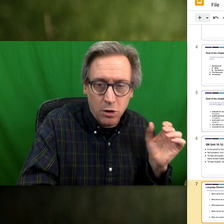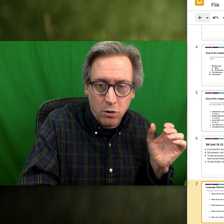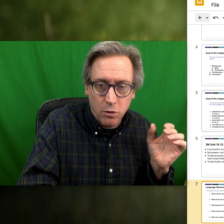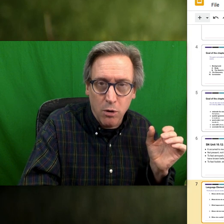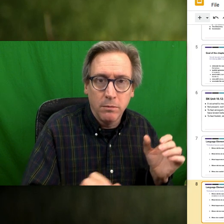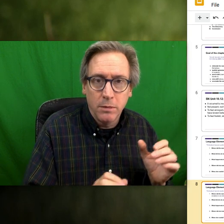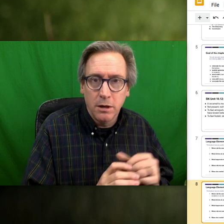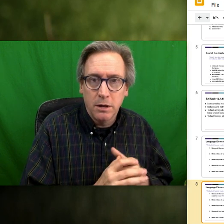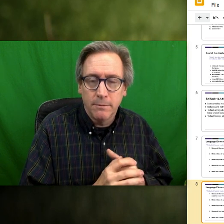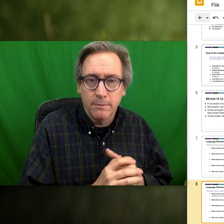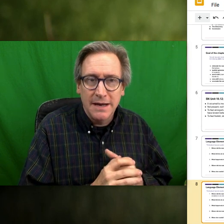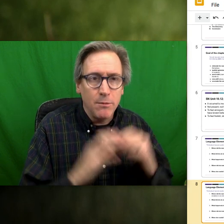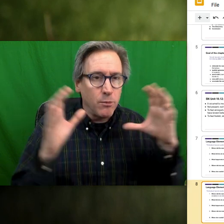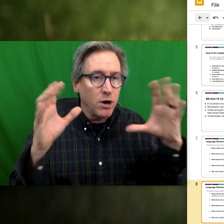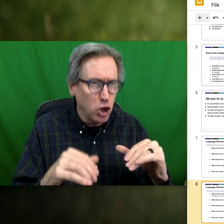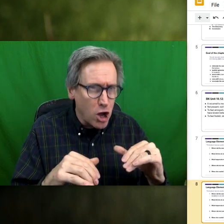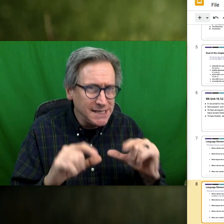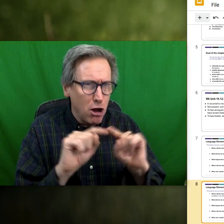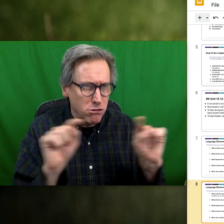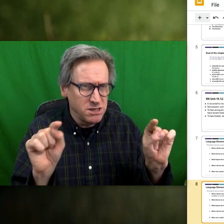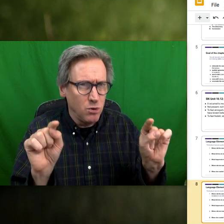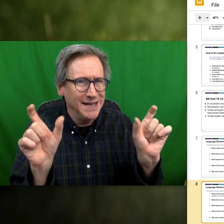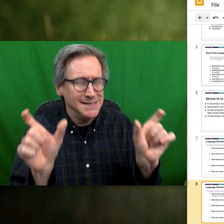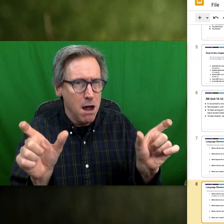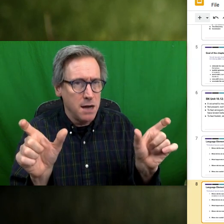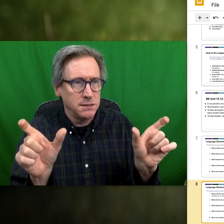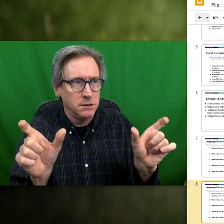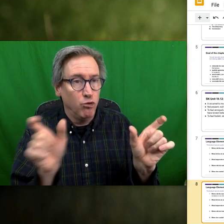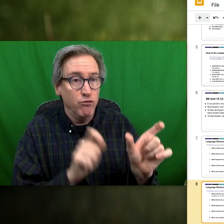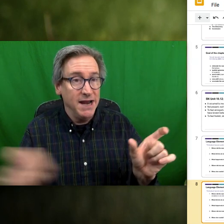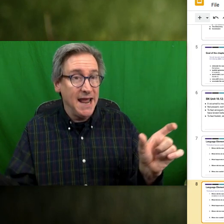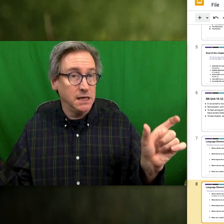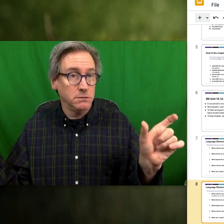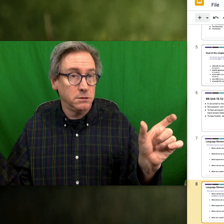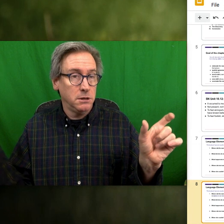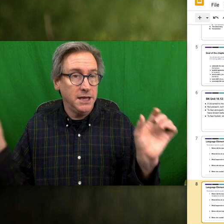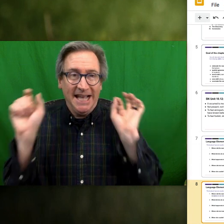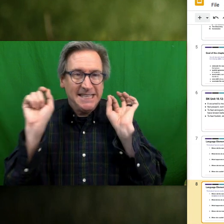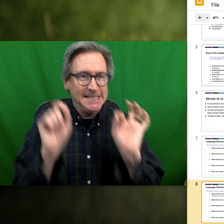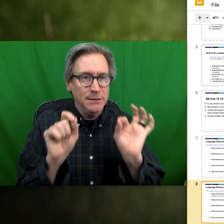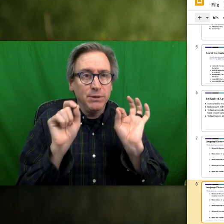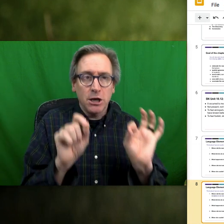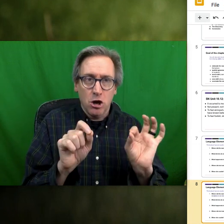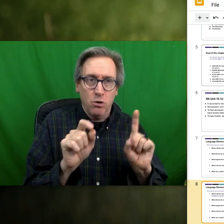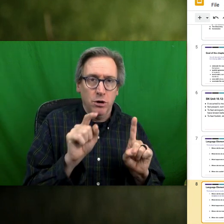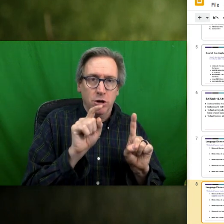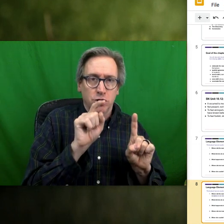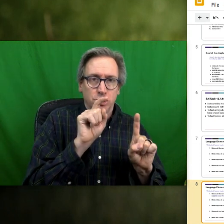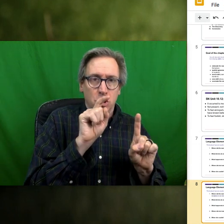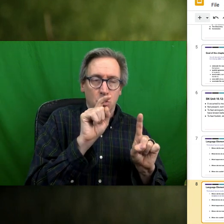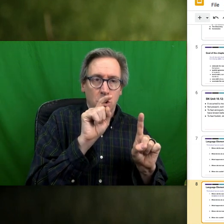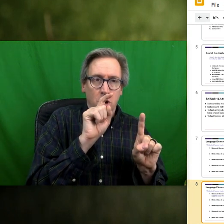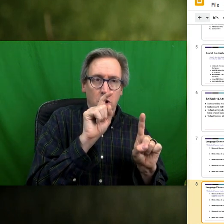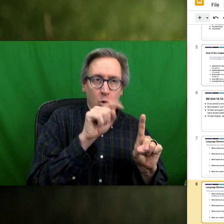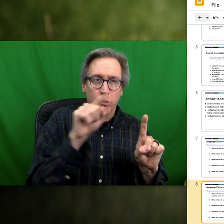So boom. Now remember, glossing also is not written ASL. It's simply a code to